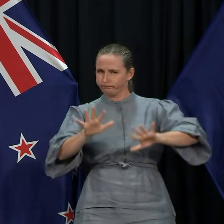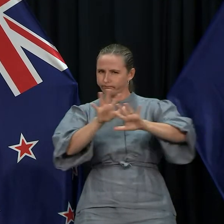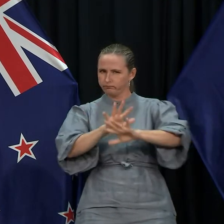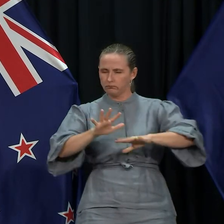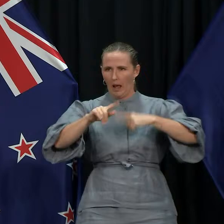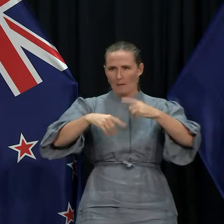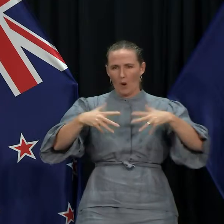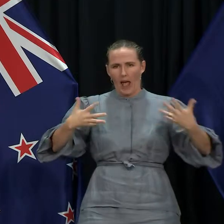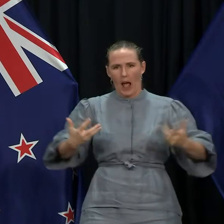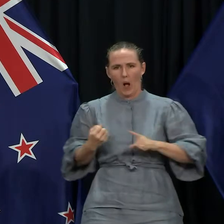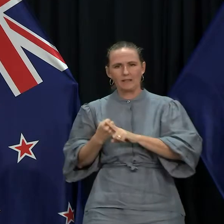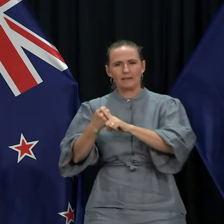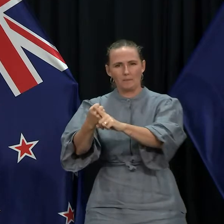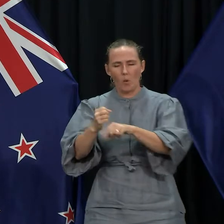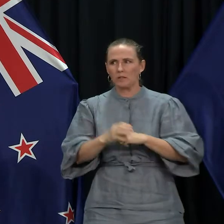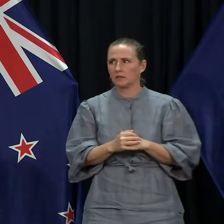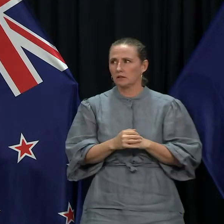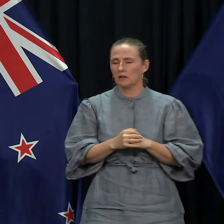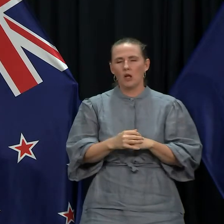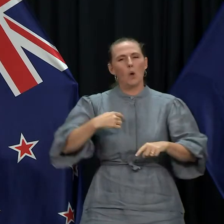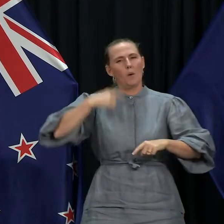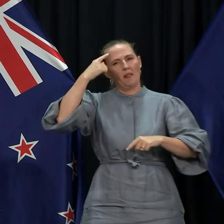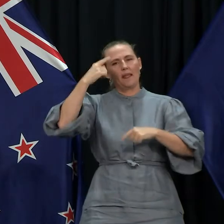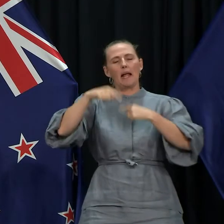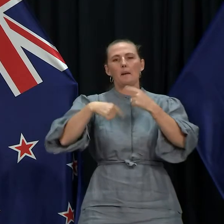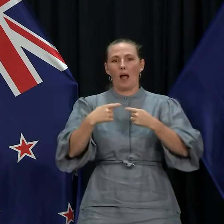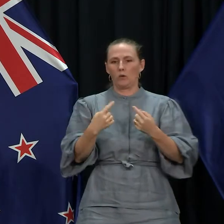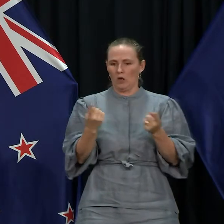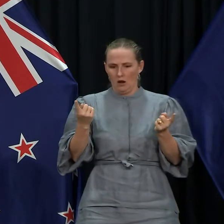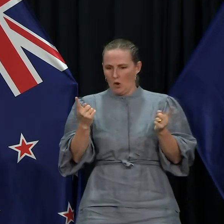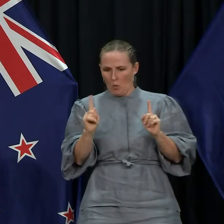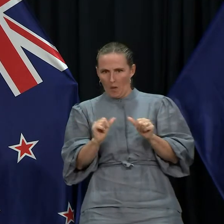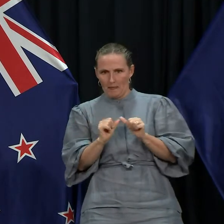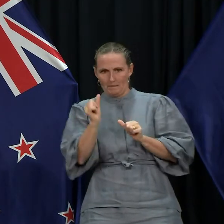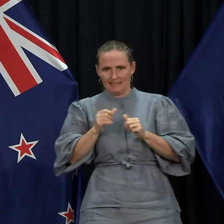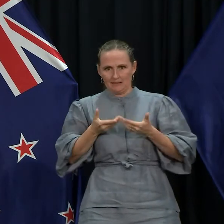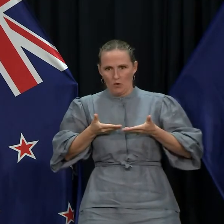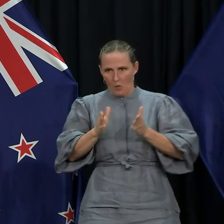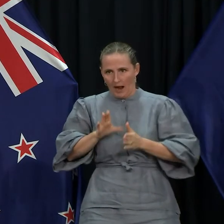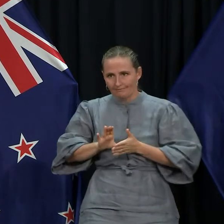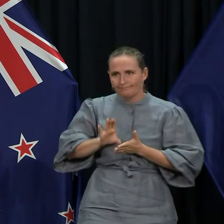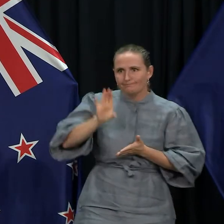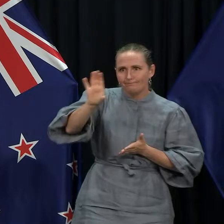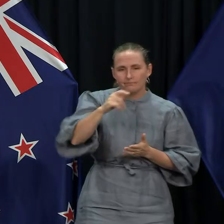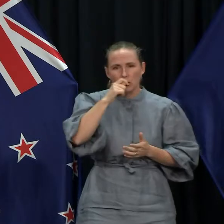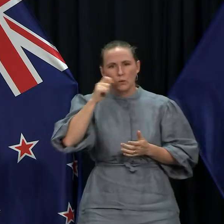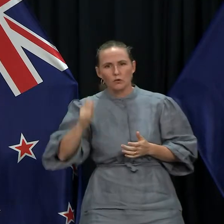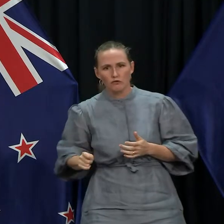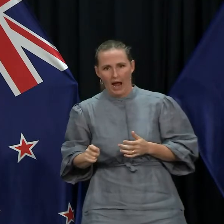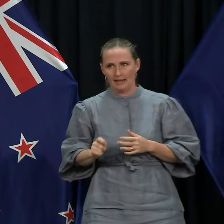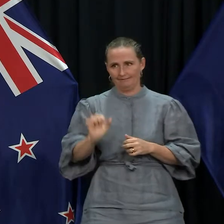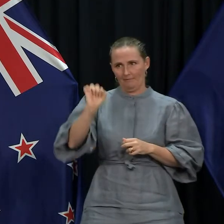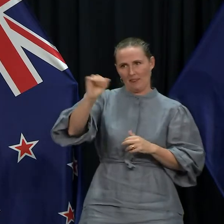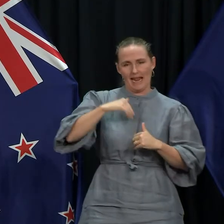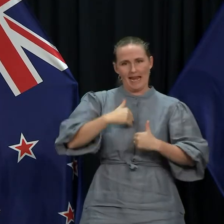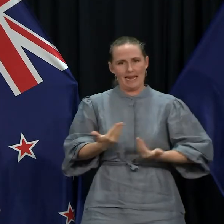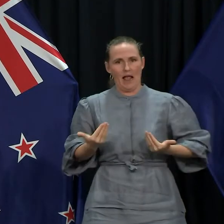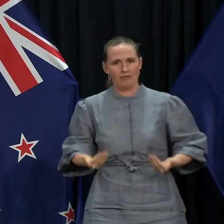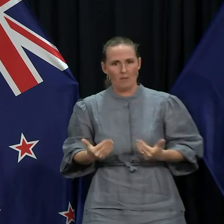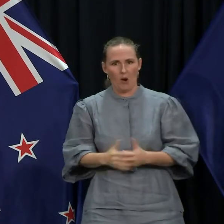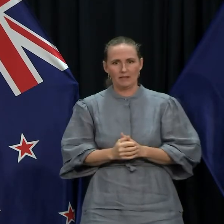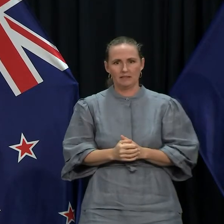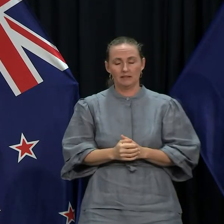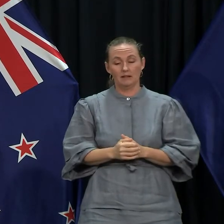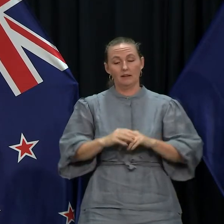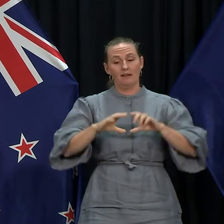the biggest and most important contribution New Zealand can currently make across all of the needs that Ukraine has currently. And that's the lens